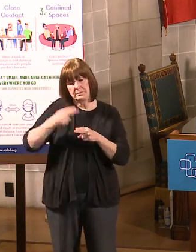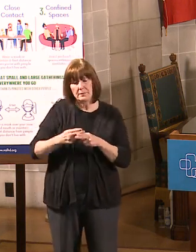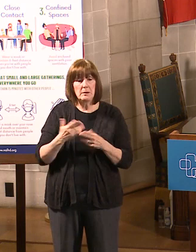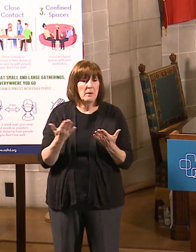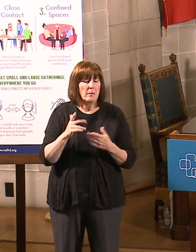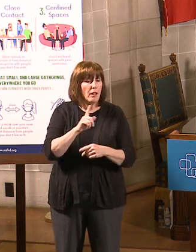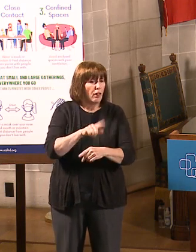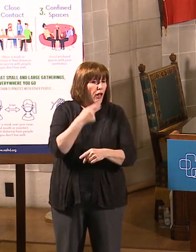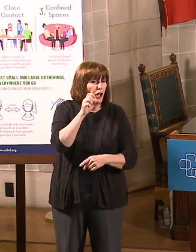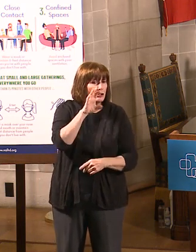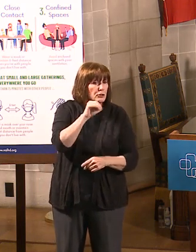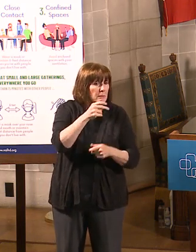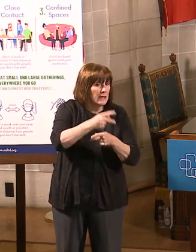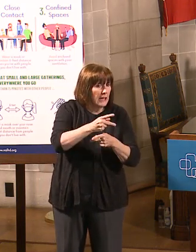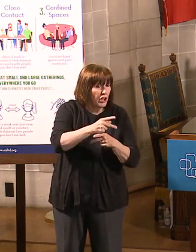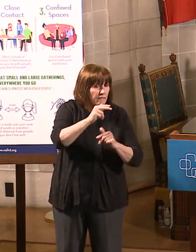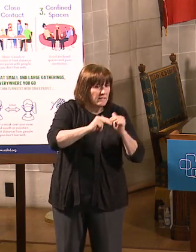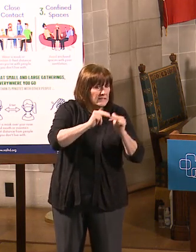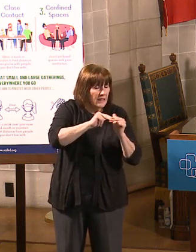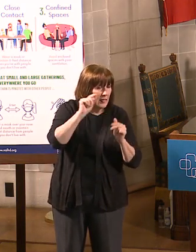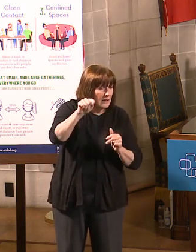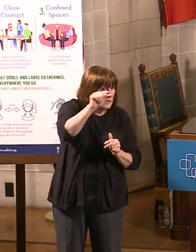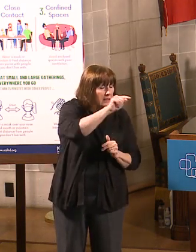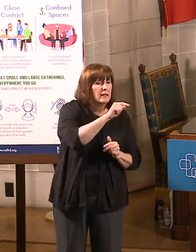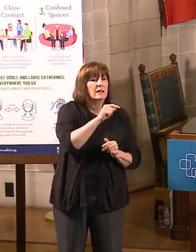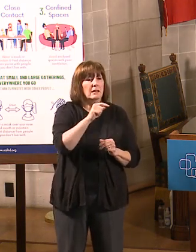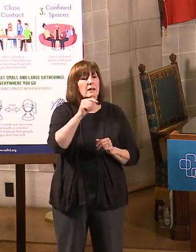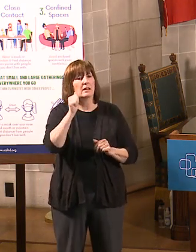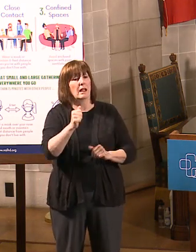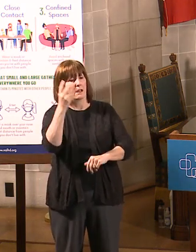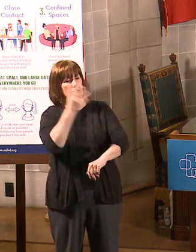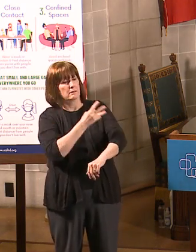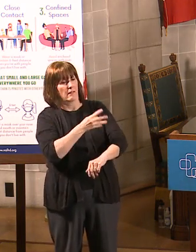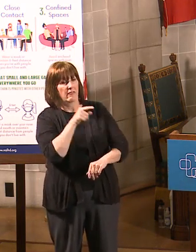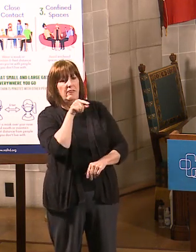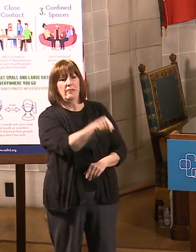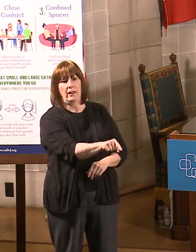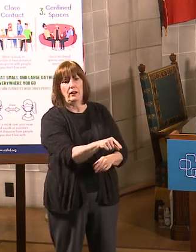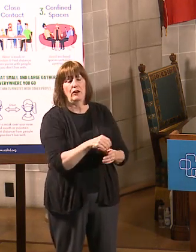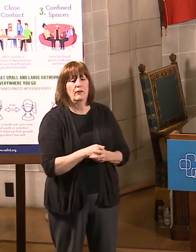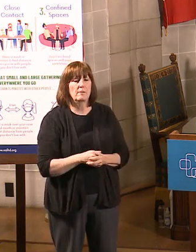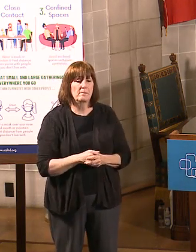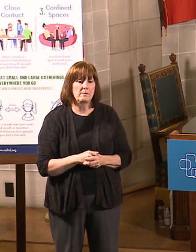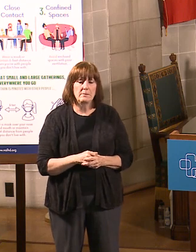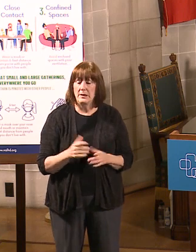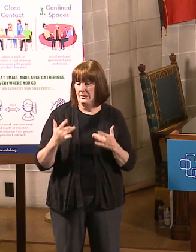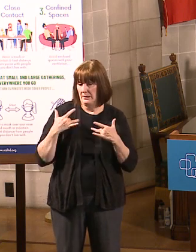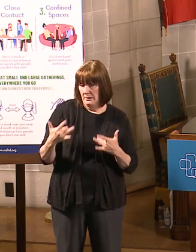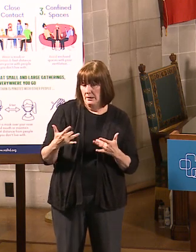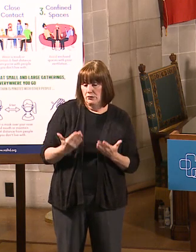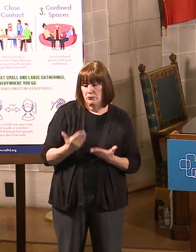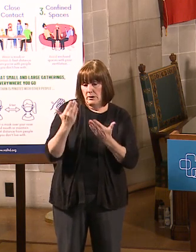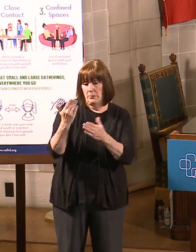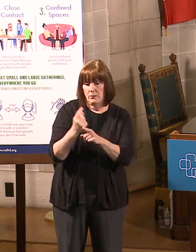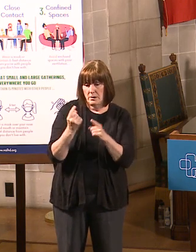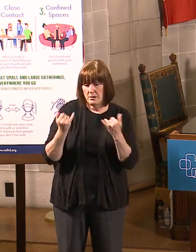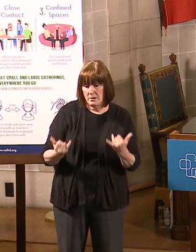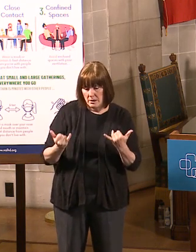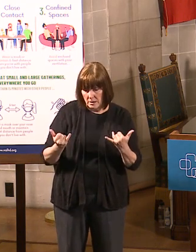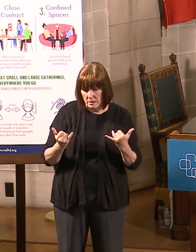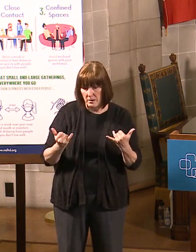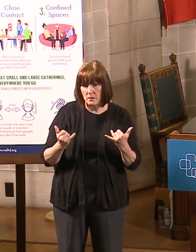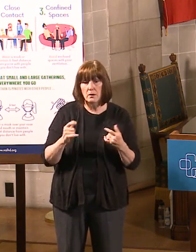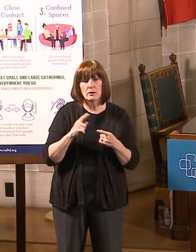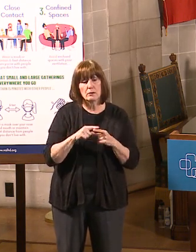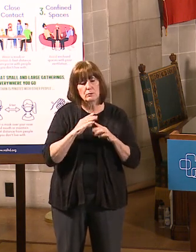care facilities and even doing some infusions in those long-term care facilities. It's generally recommended at this point in time